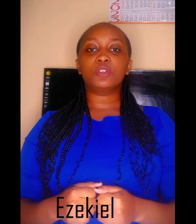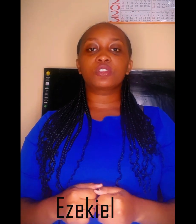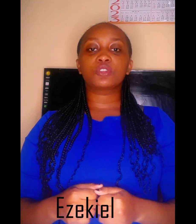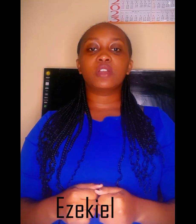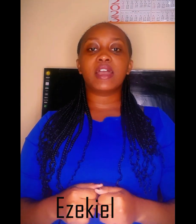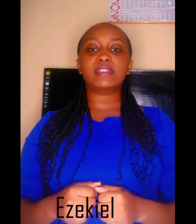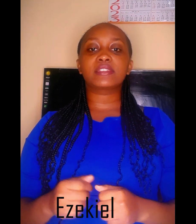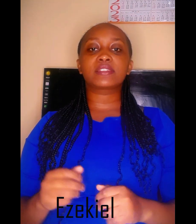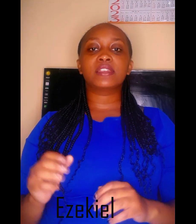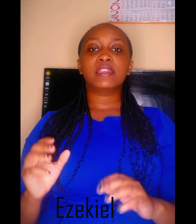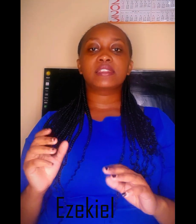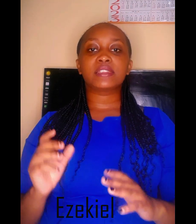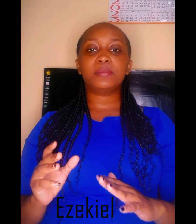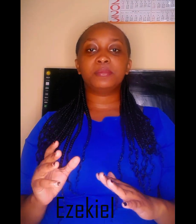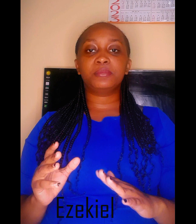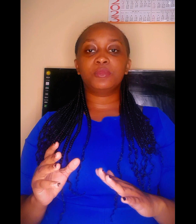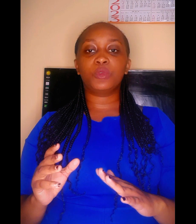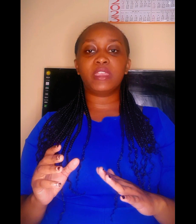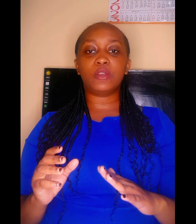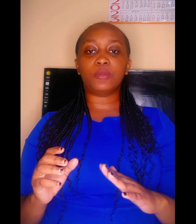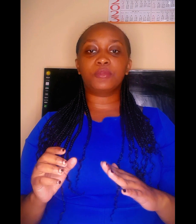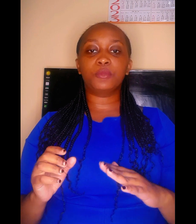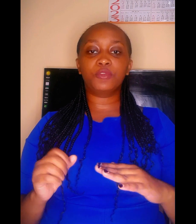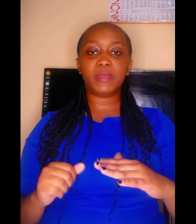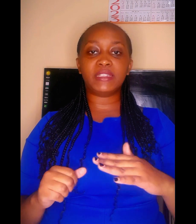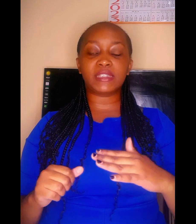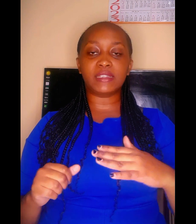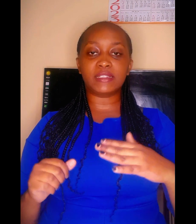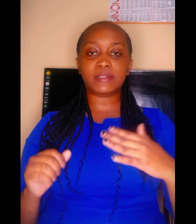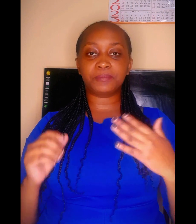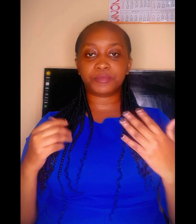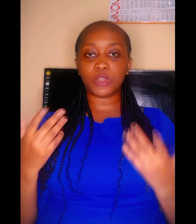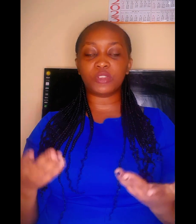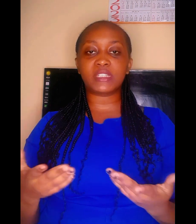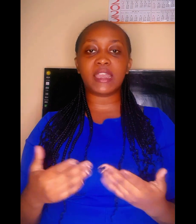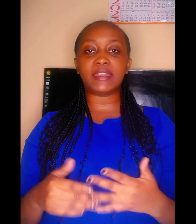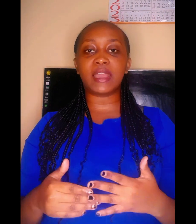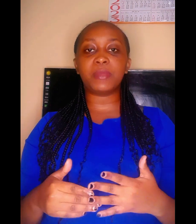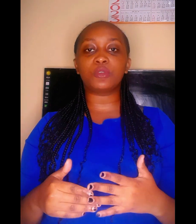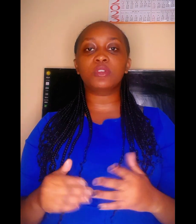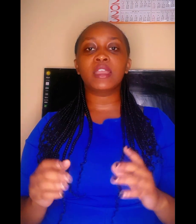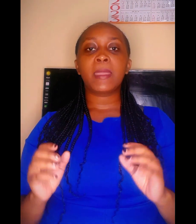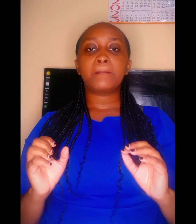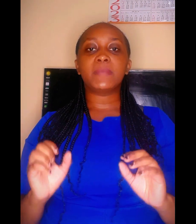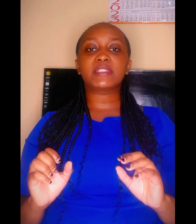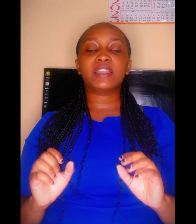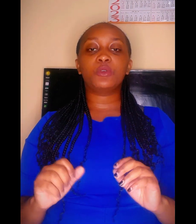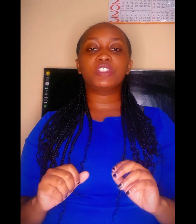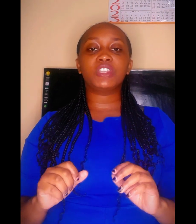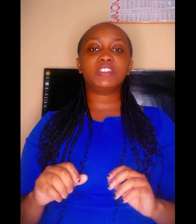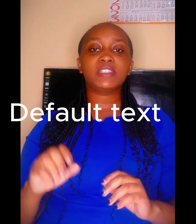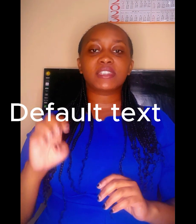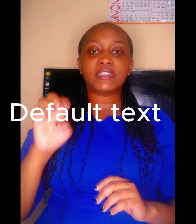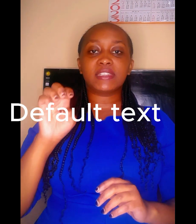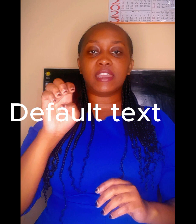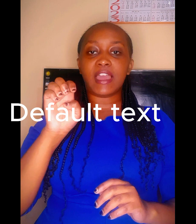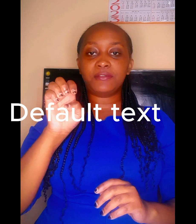also has same way of movement as Hosea and Habakkuk, but now what changes is the